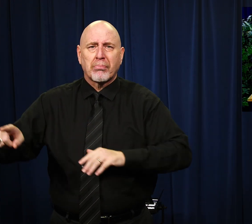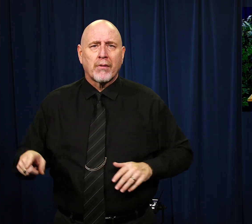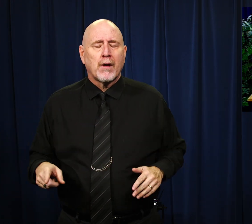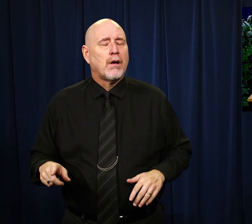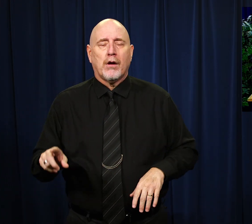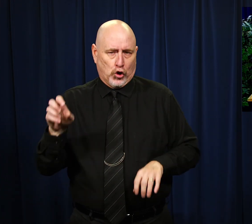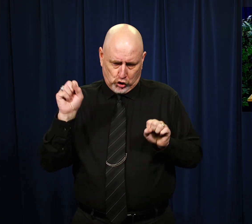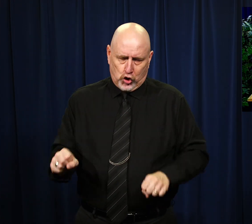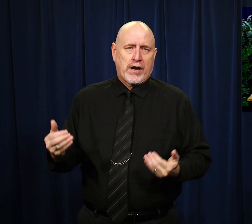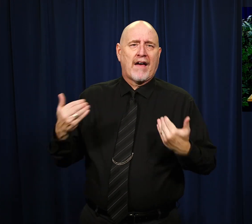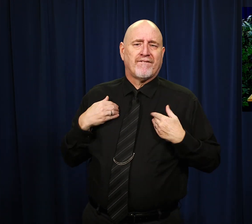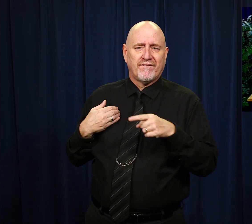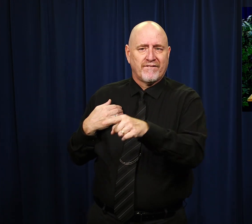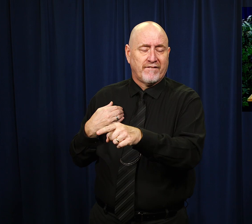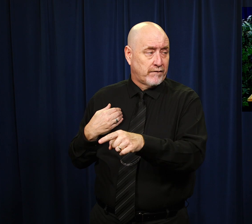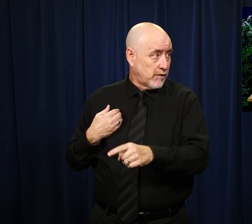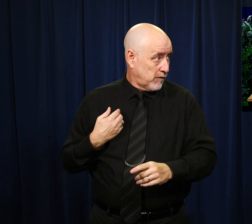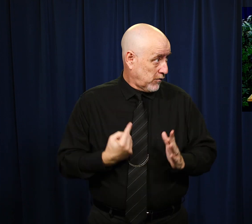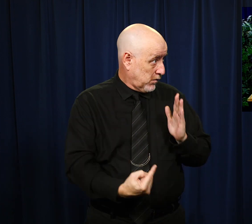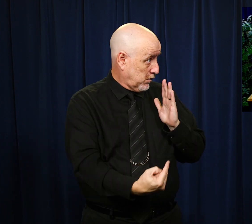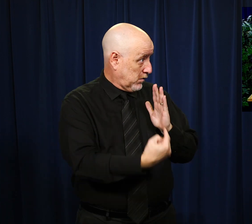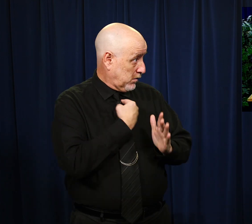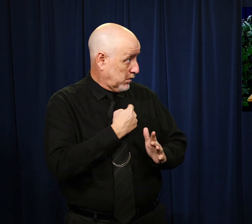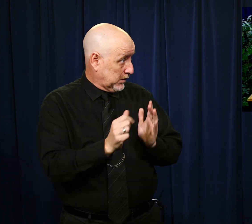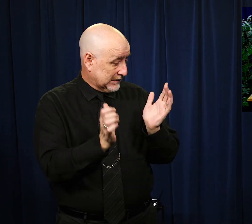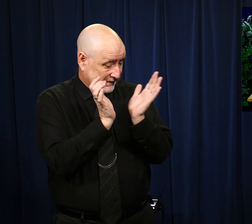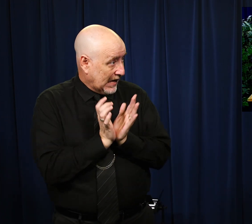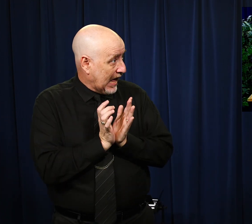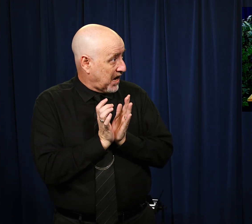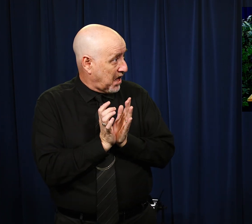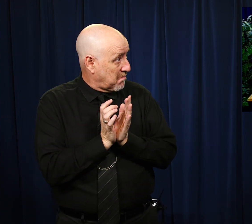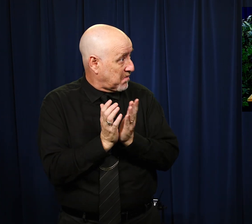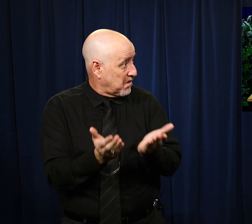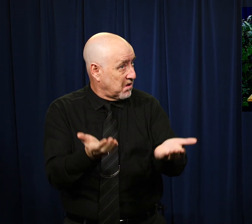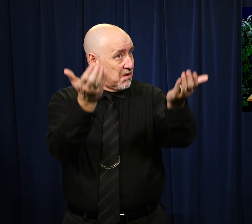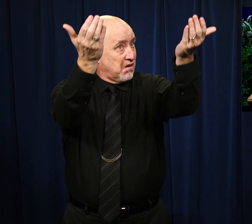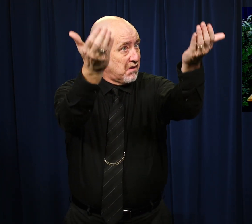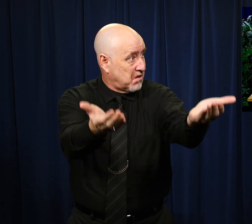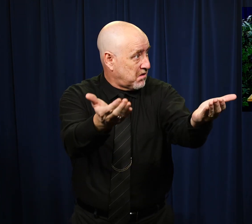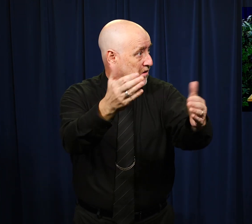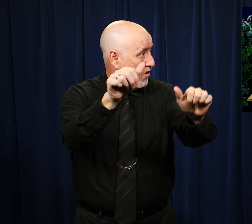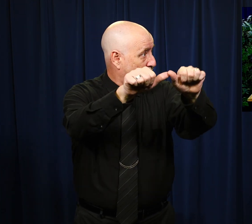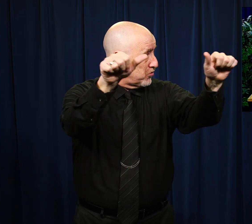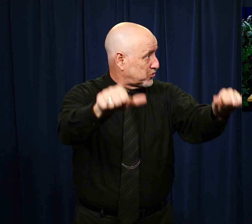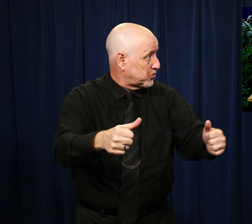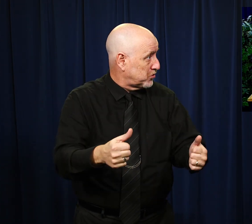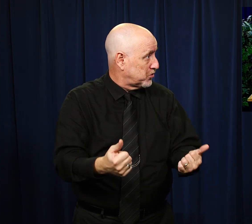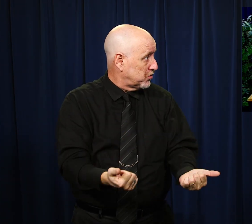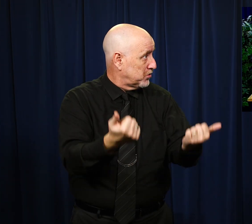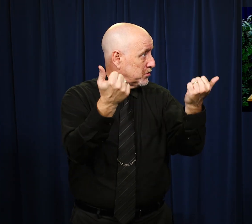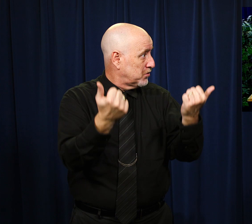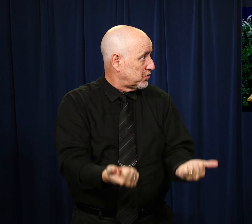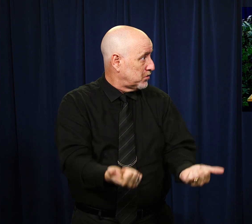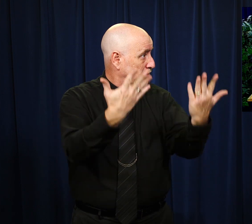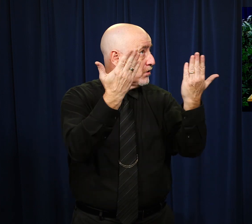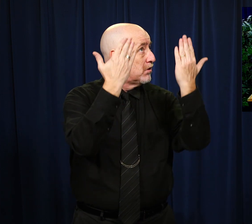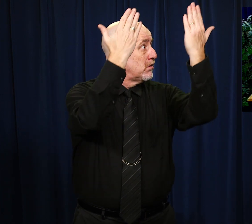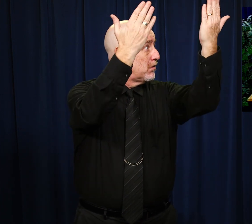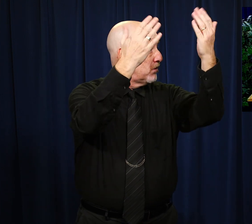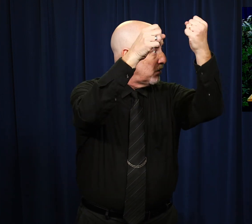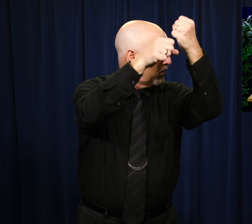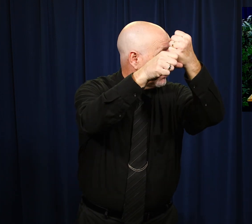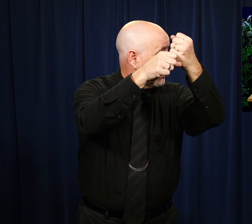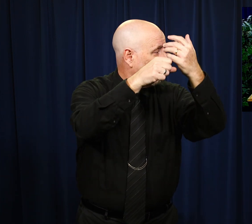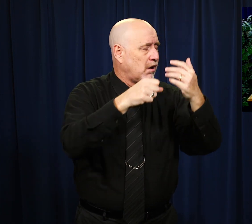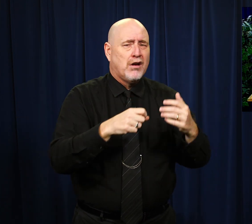done anything to keep from being tied up and placed up there on the altar to be a sacrifice. He could